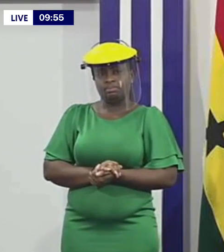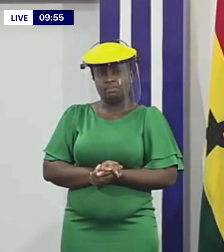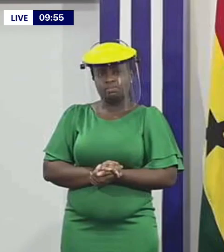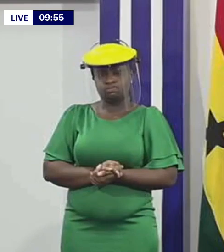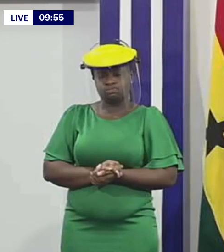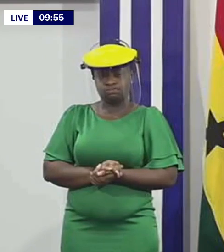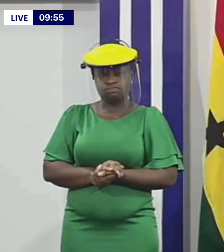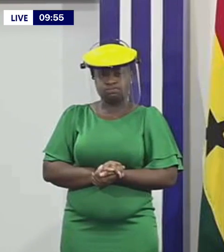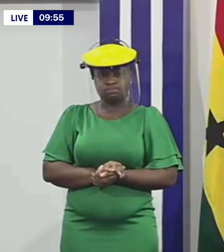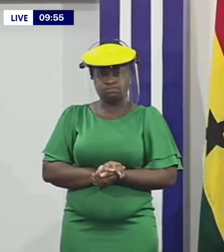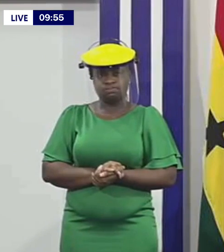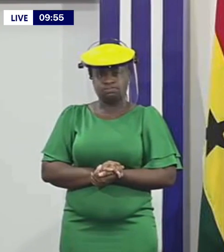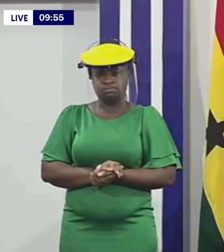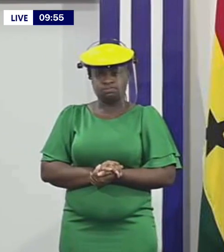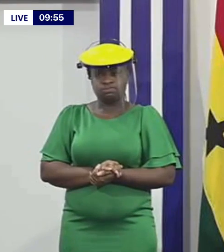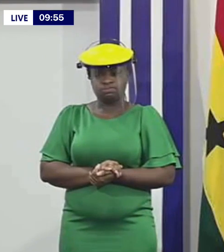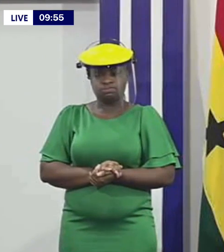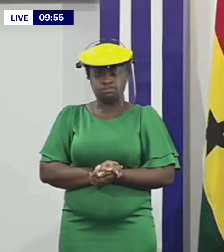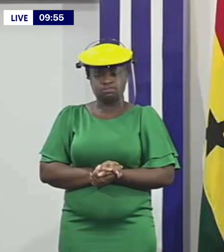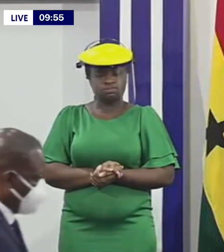Please come up.